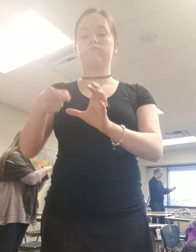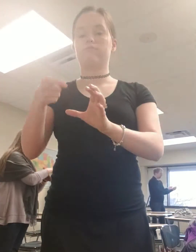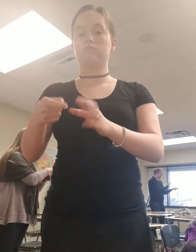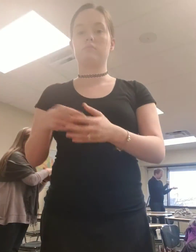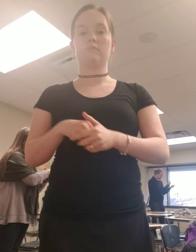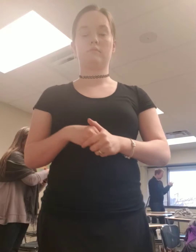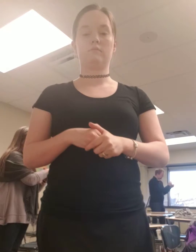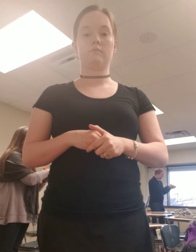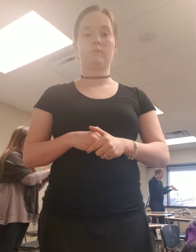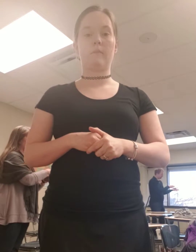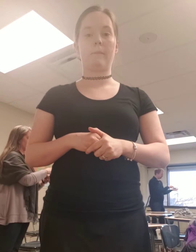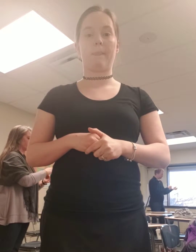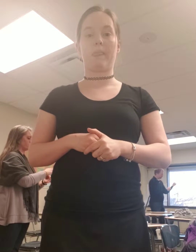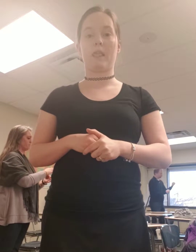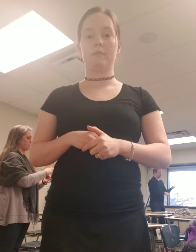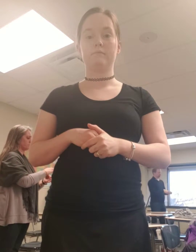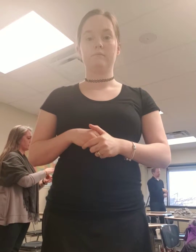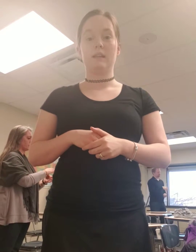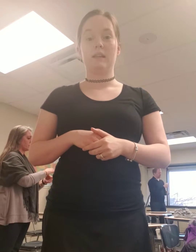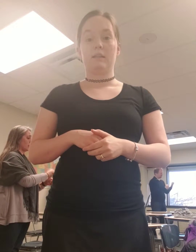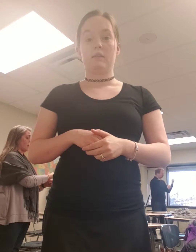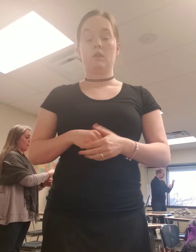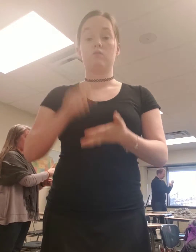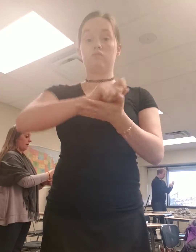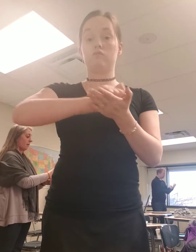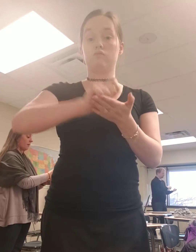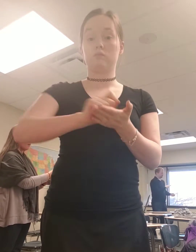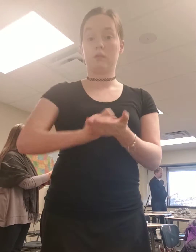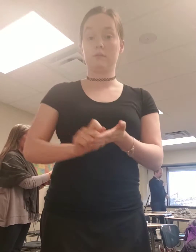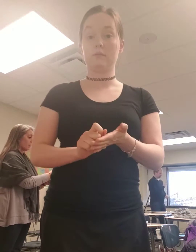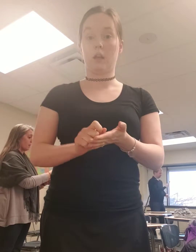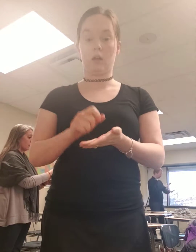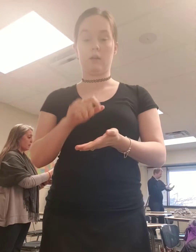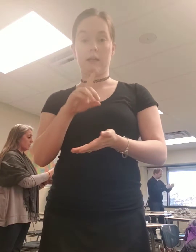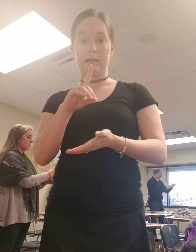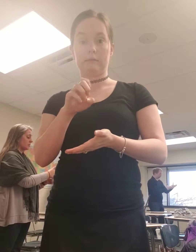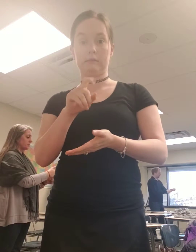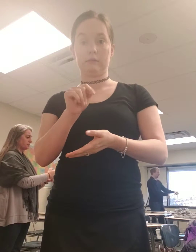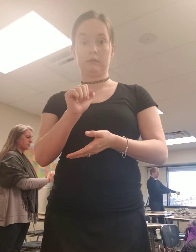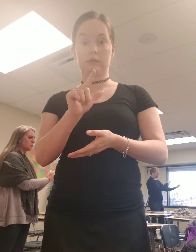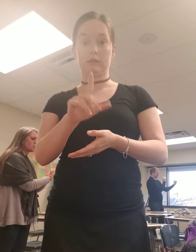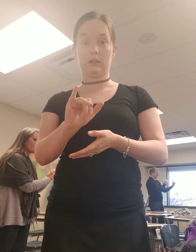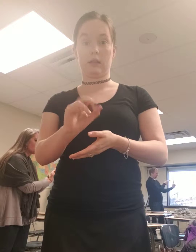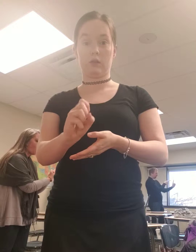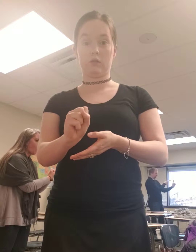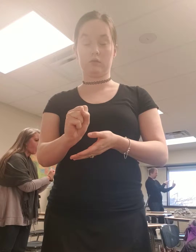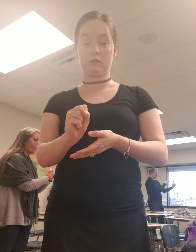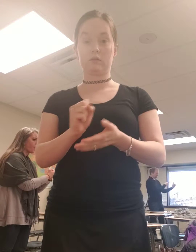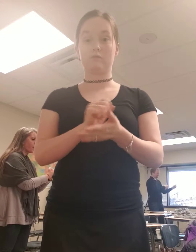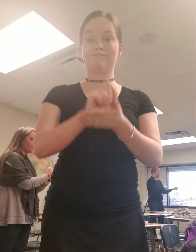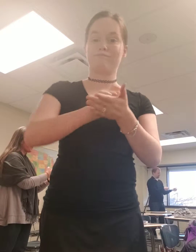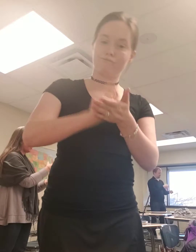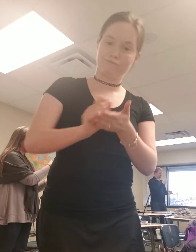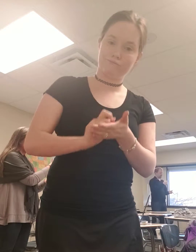what you think the central idea of your piece is, okay? Now, someone tell me some